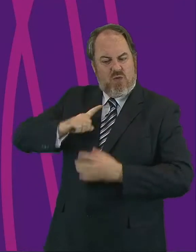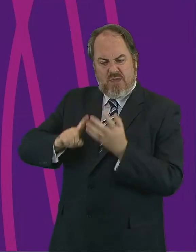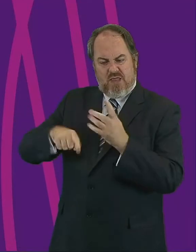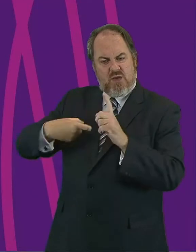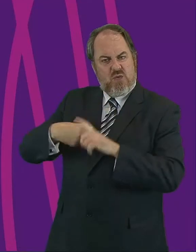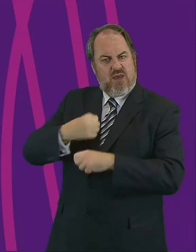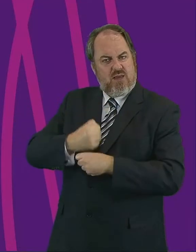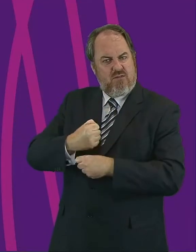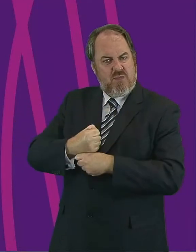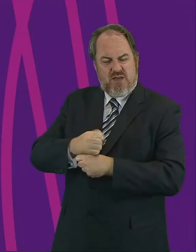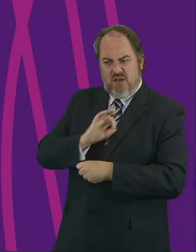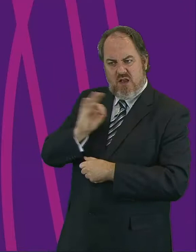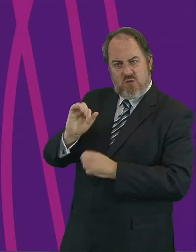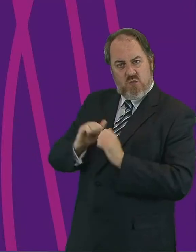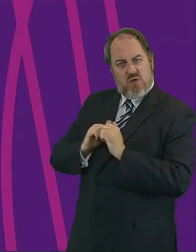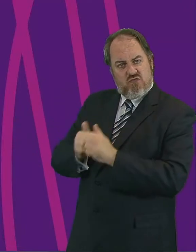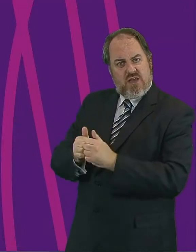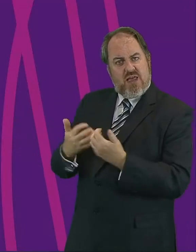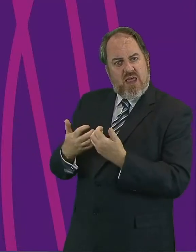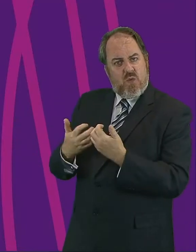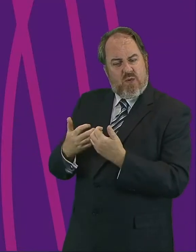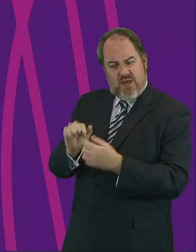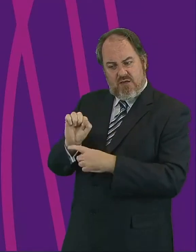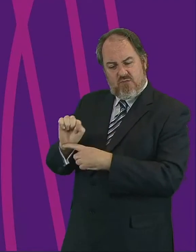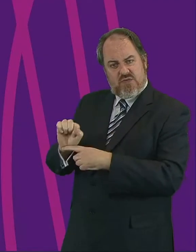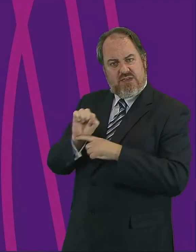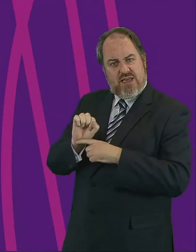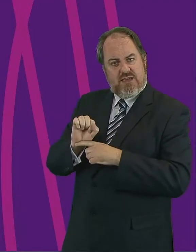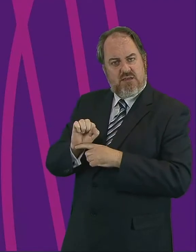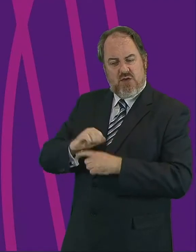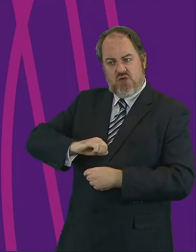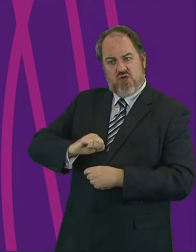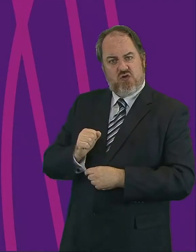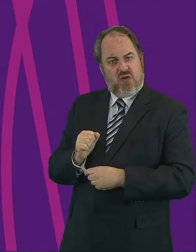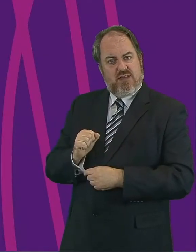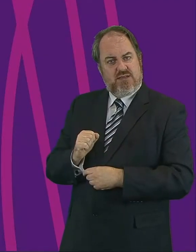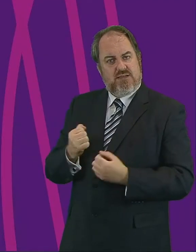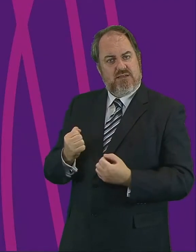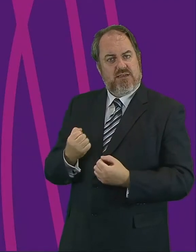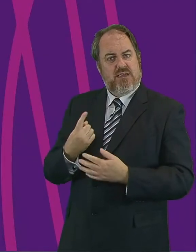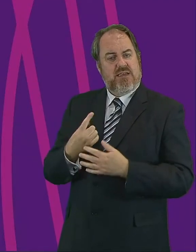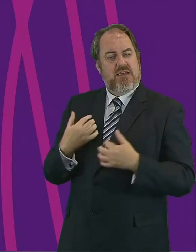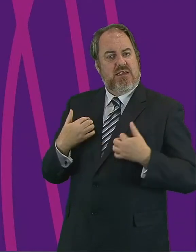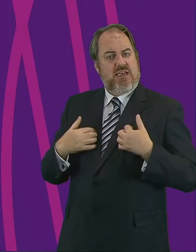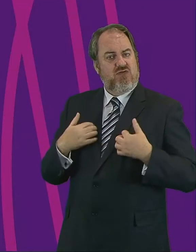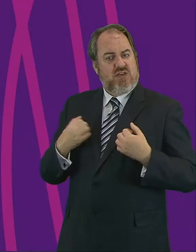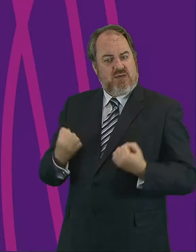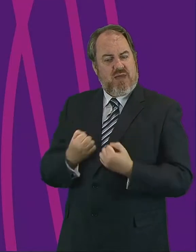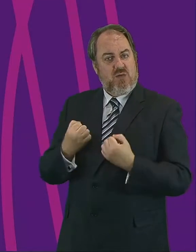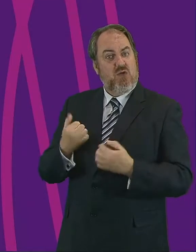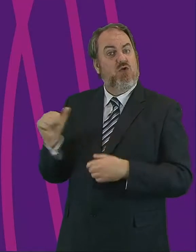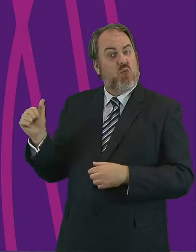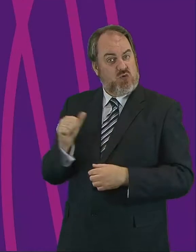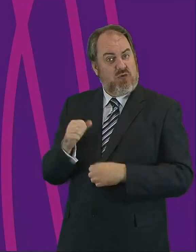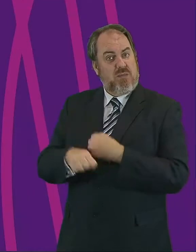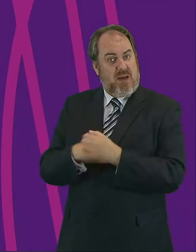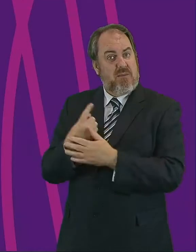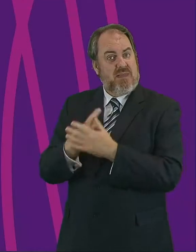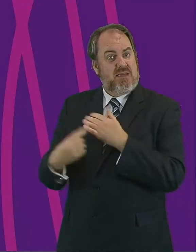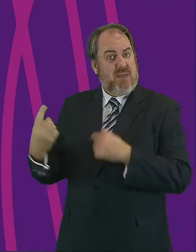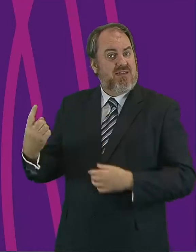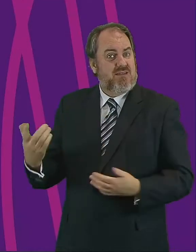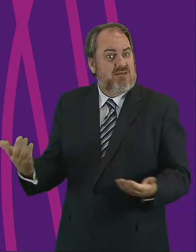Secretary agree that the only way to properly protect Scotland's interests is by becoming an independent country? Cabinet